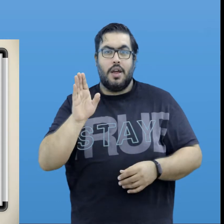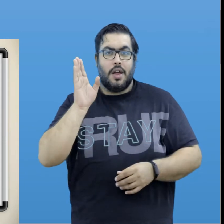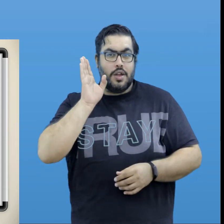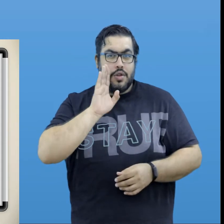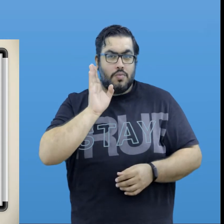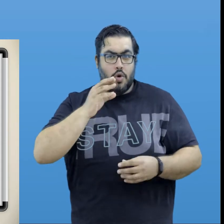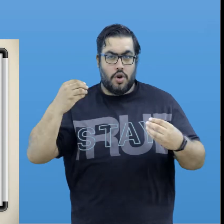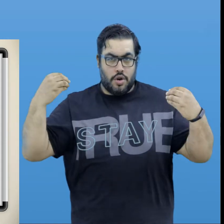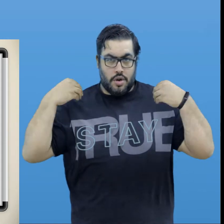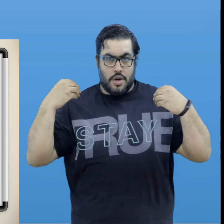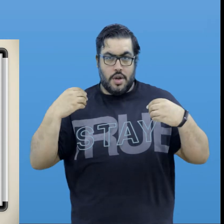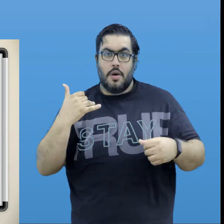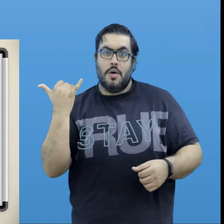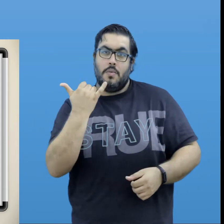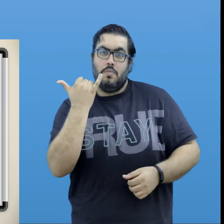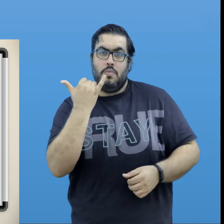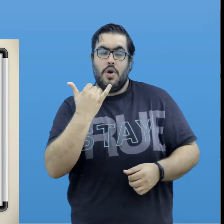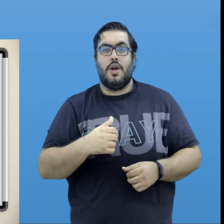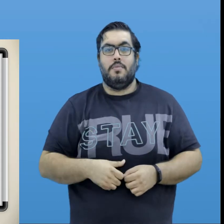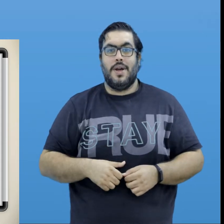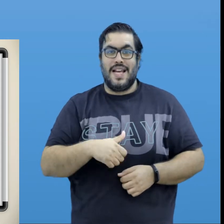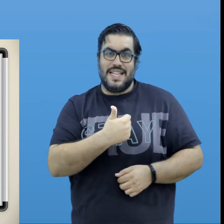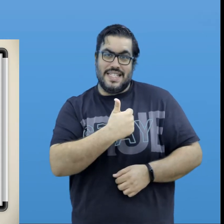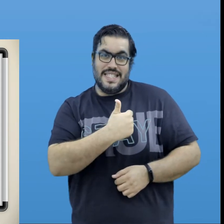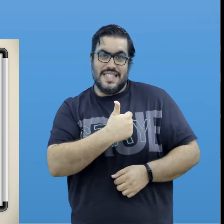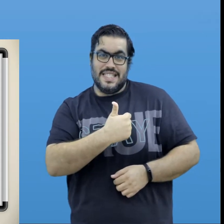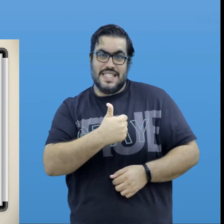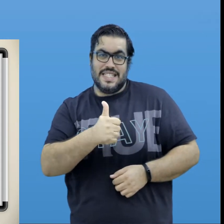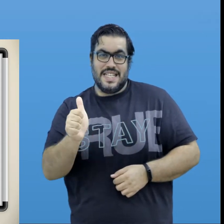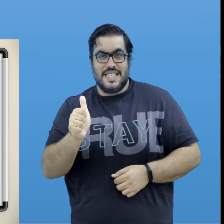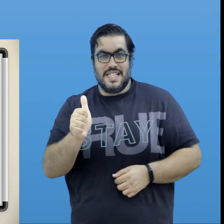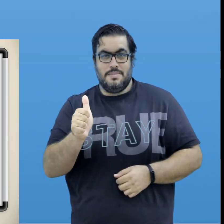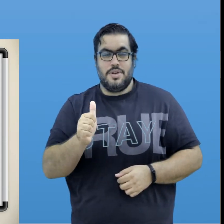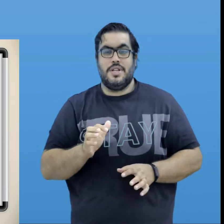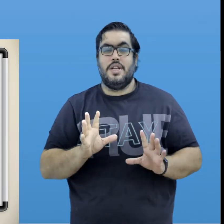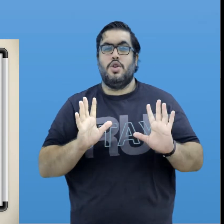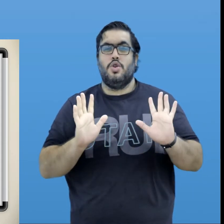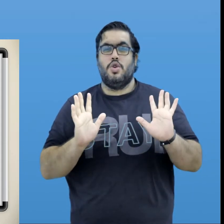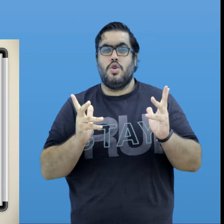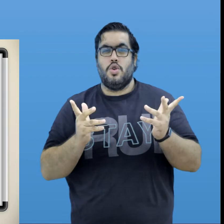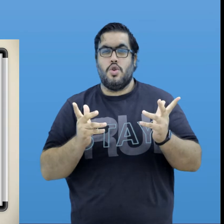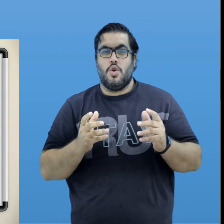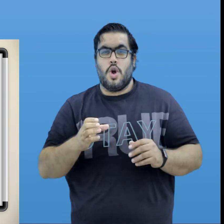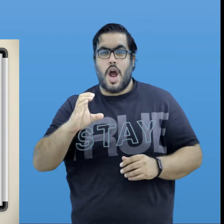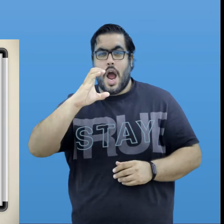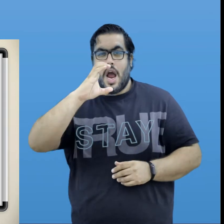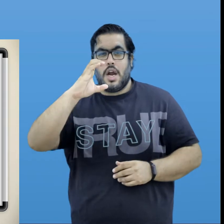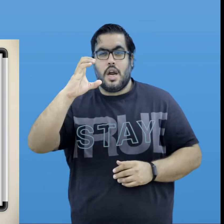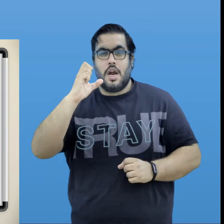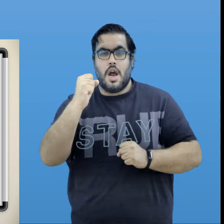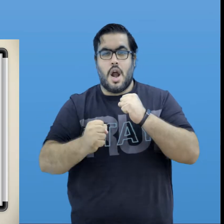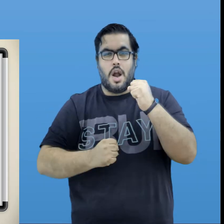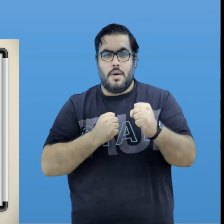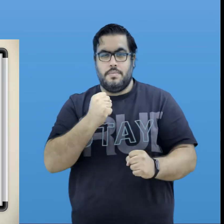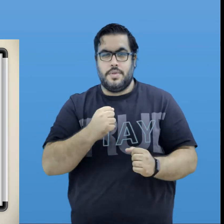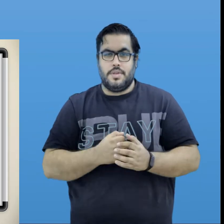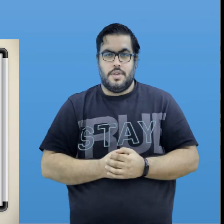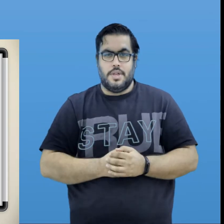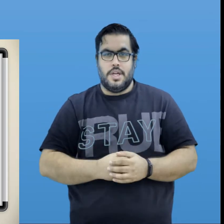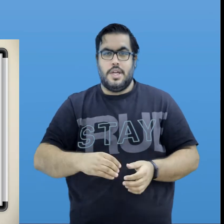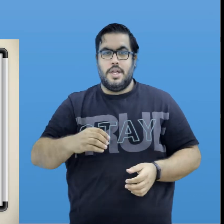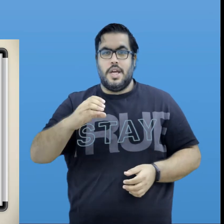help concentration, enable you to stay calm, and the last one, make quick decisions. So